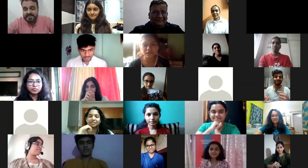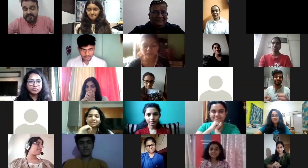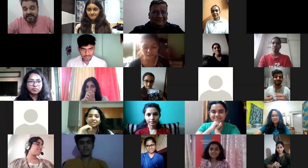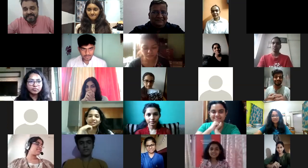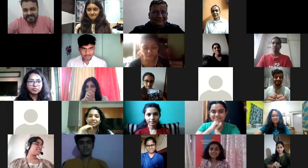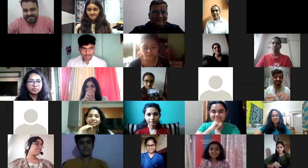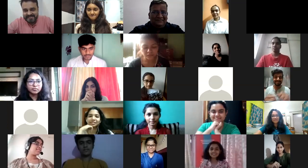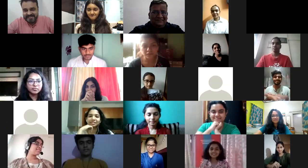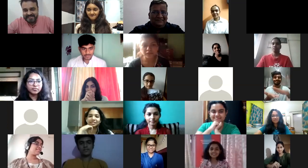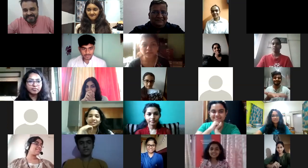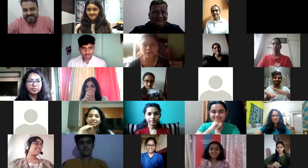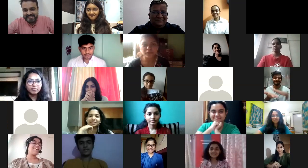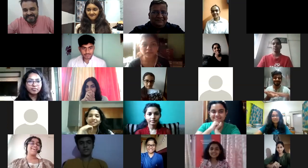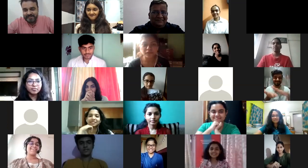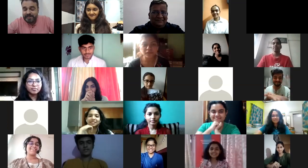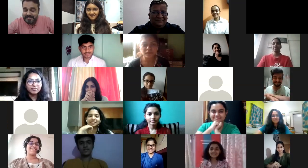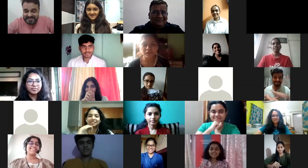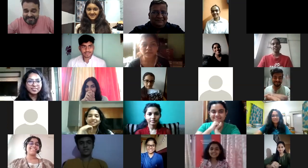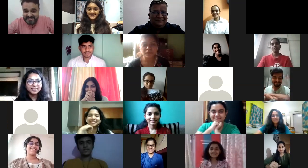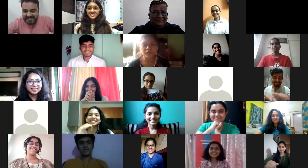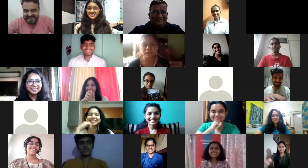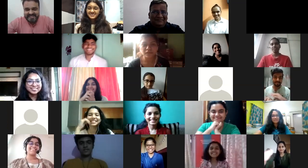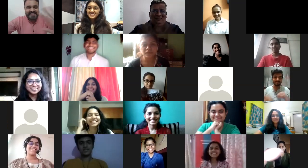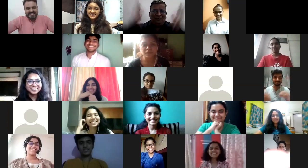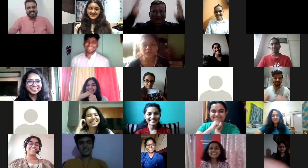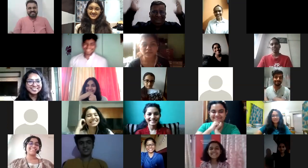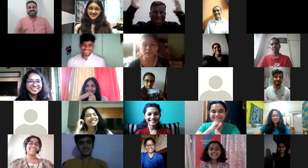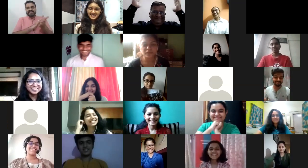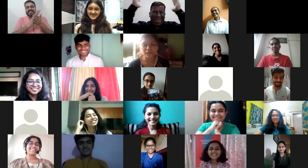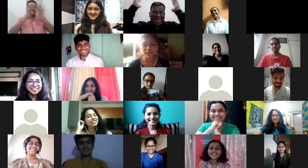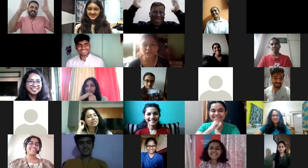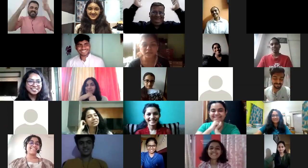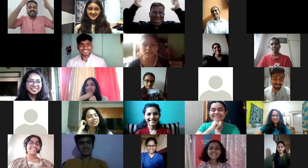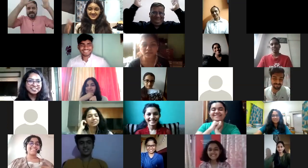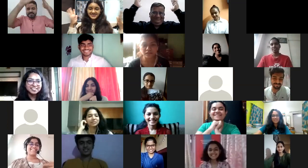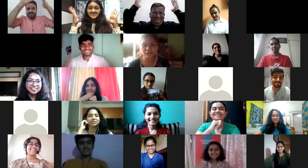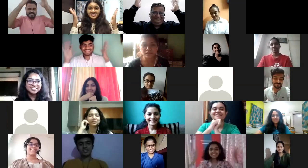Safai. Only once. Okay, let's clap for Anish.